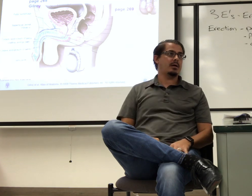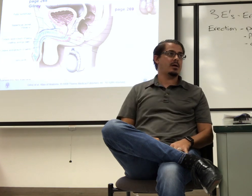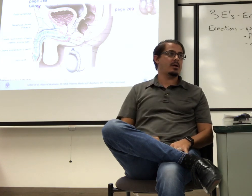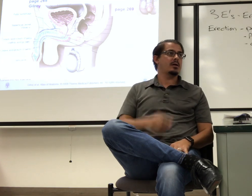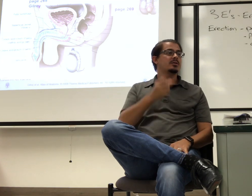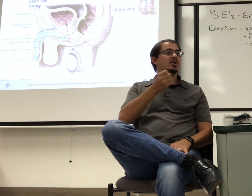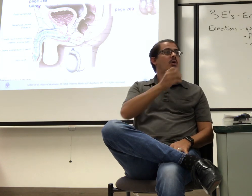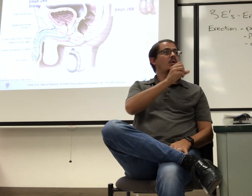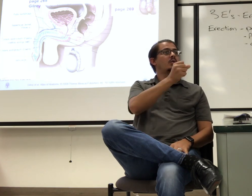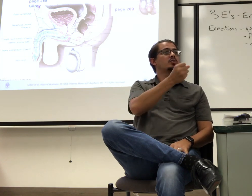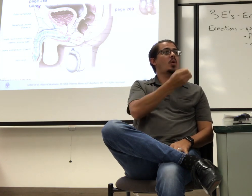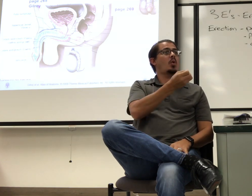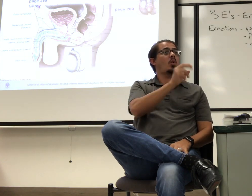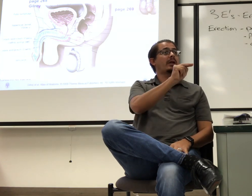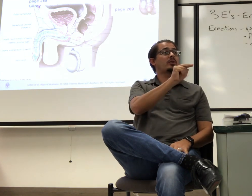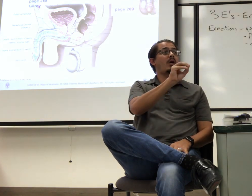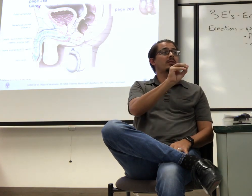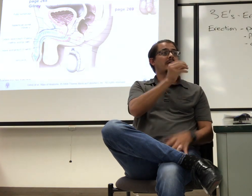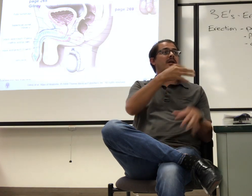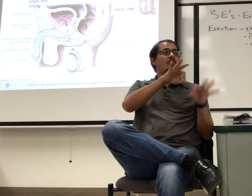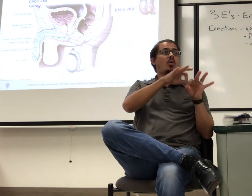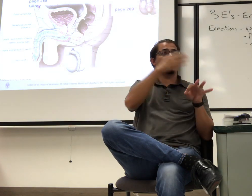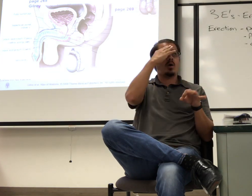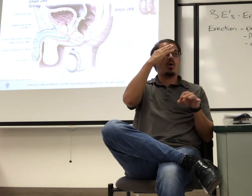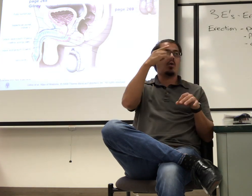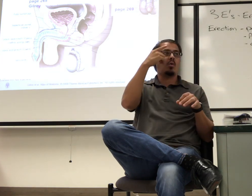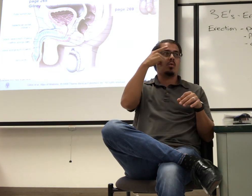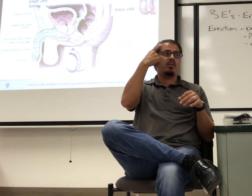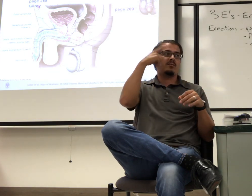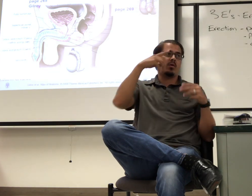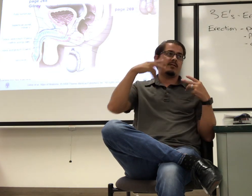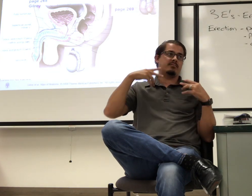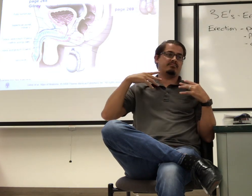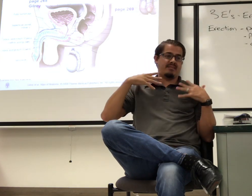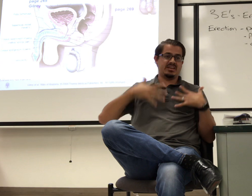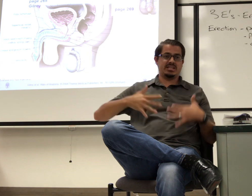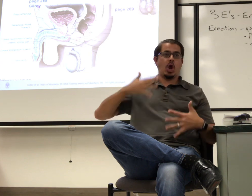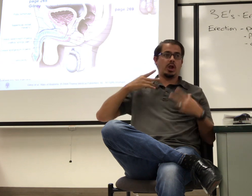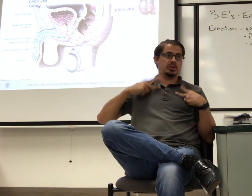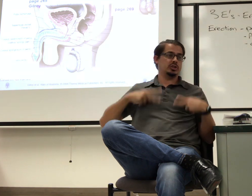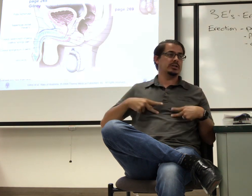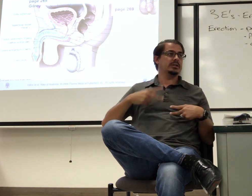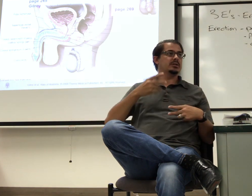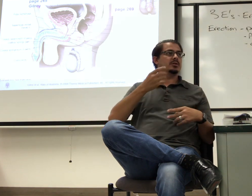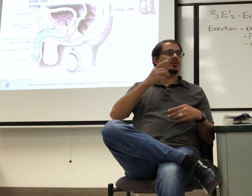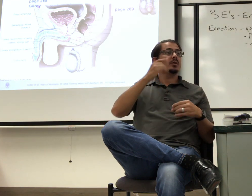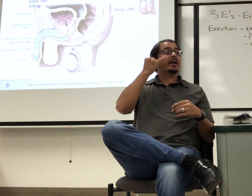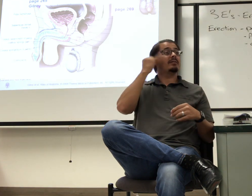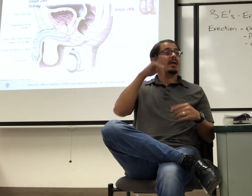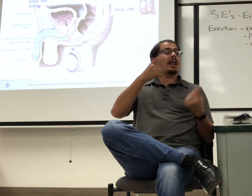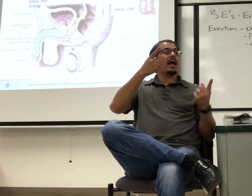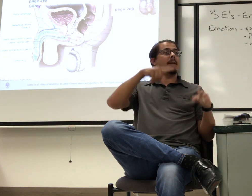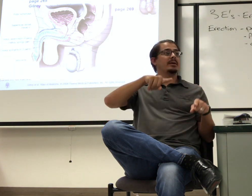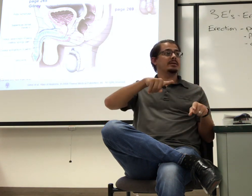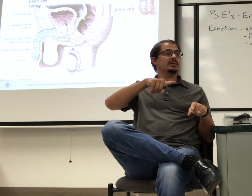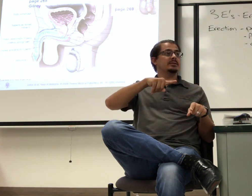So nitric oxide is important to know for the physiology. And so when you have that happen in